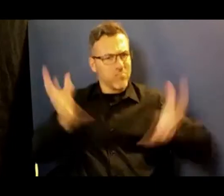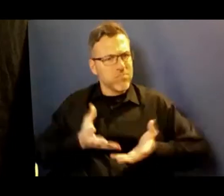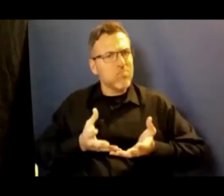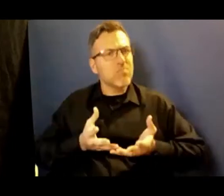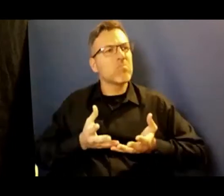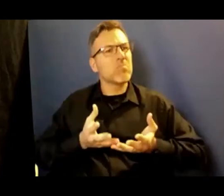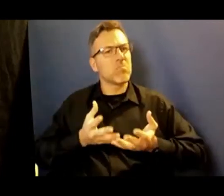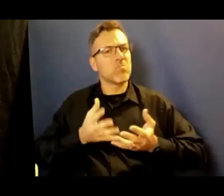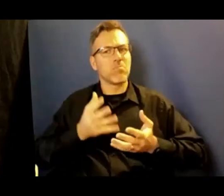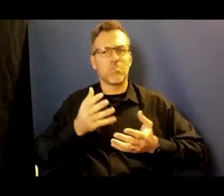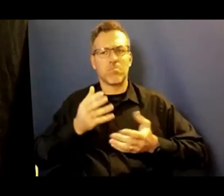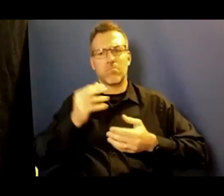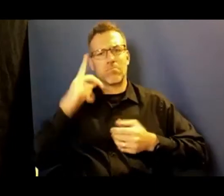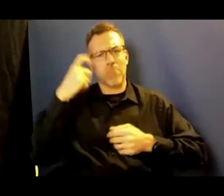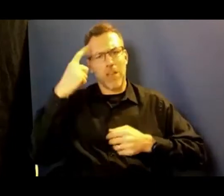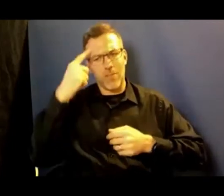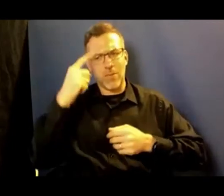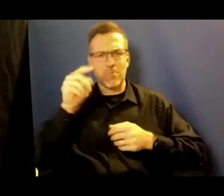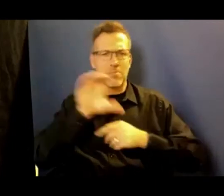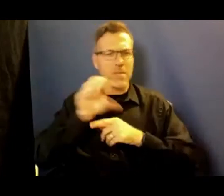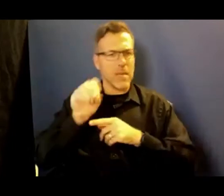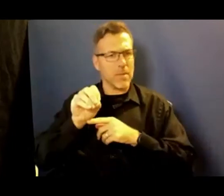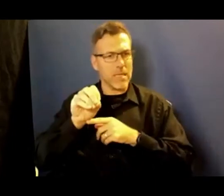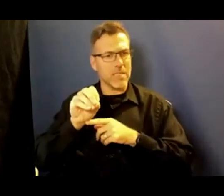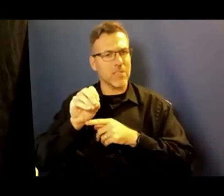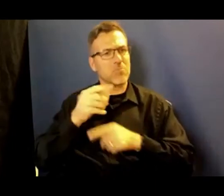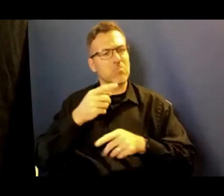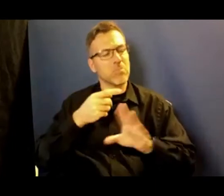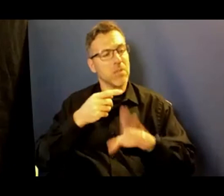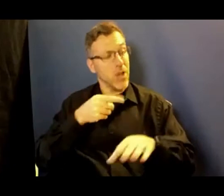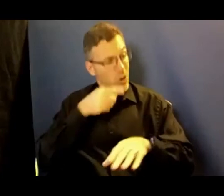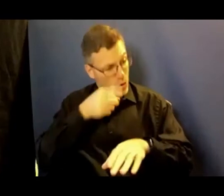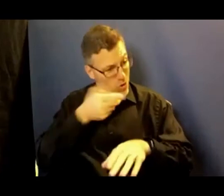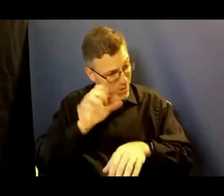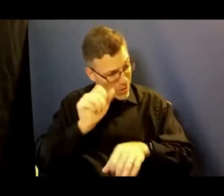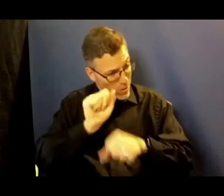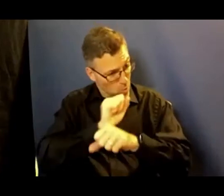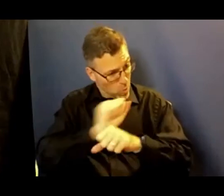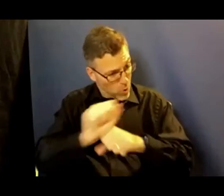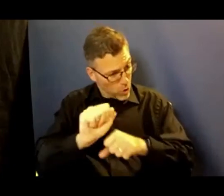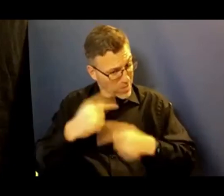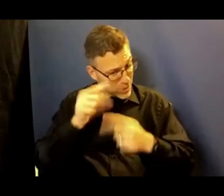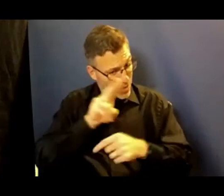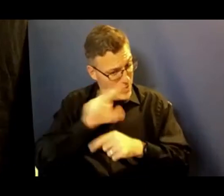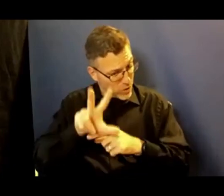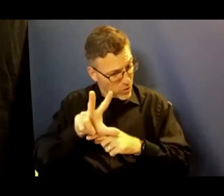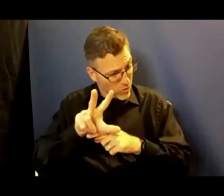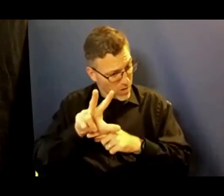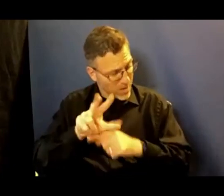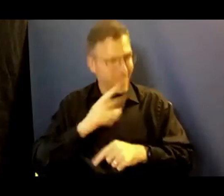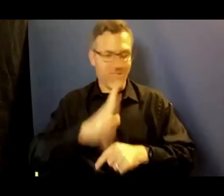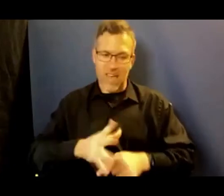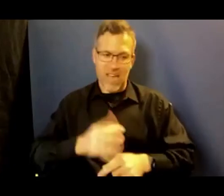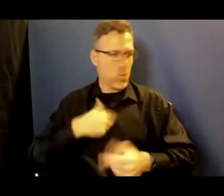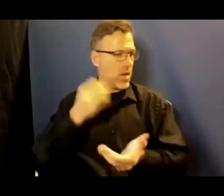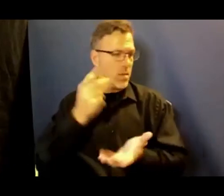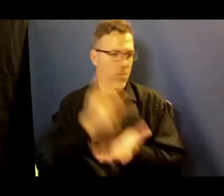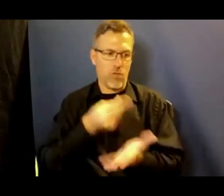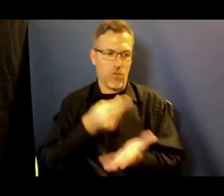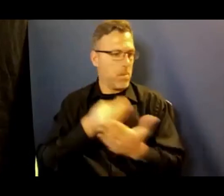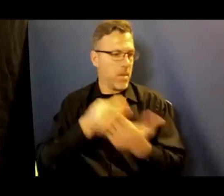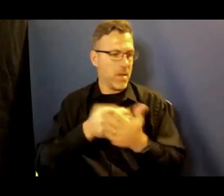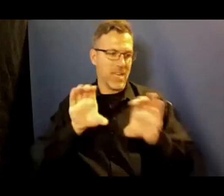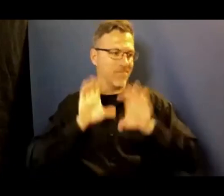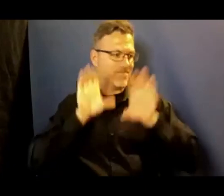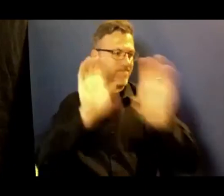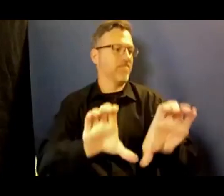since 2003 or whenever you started. Here's the money, go, make it work. And so a